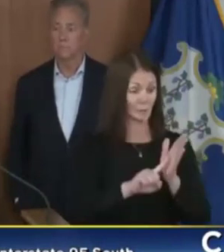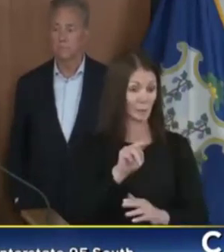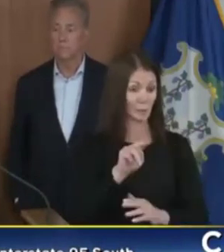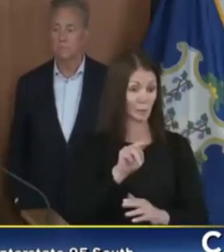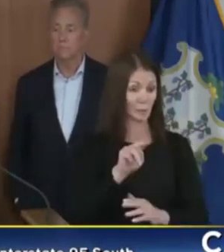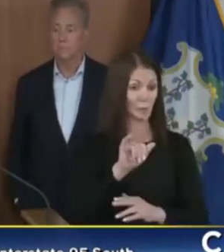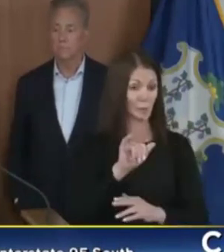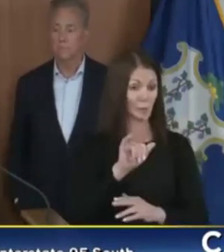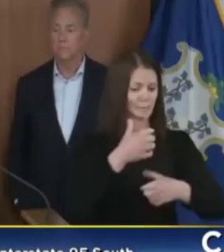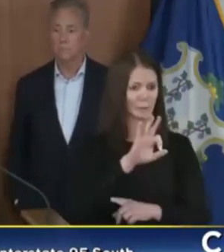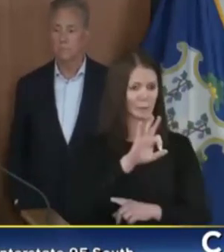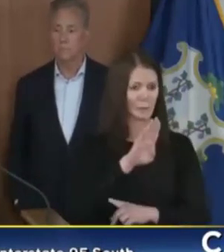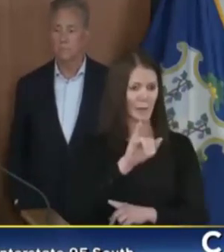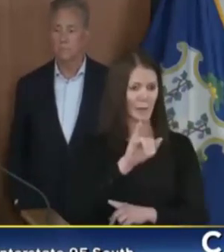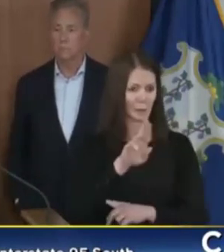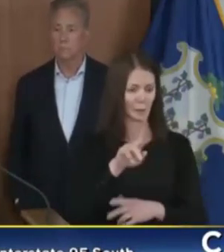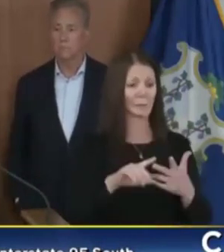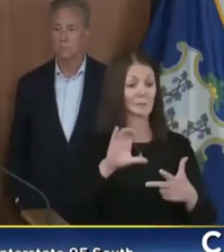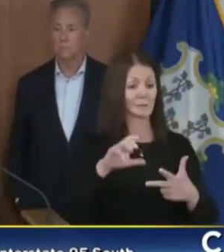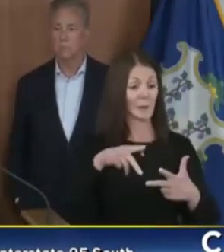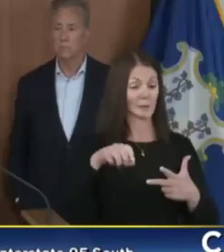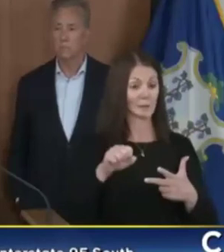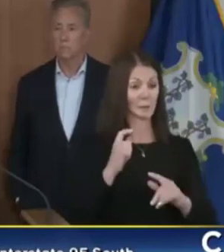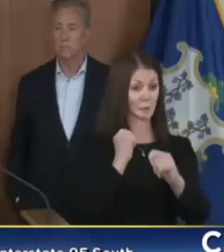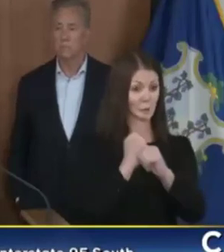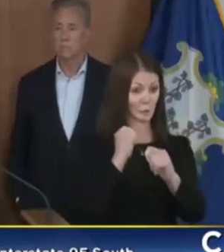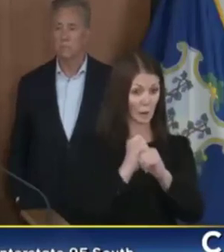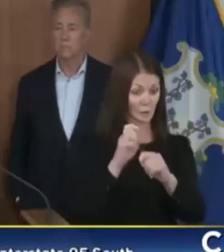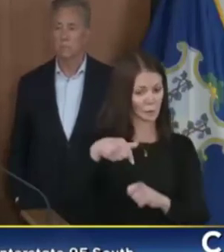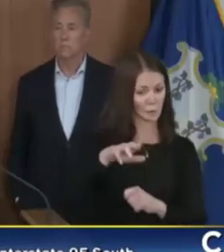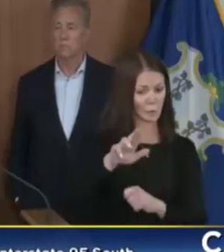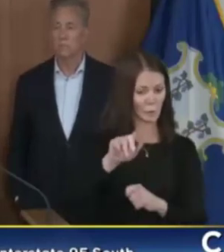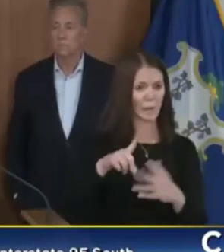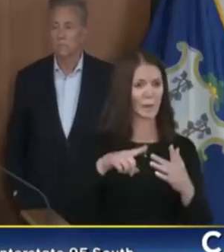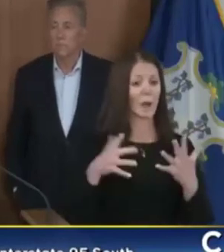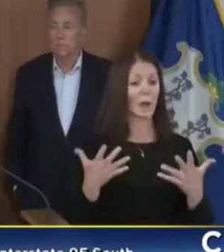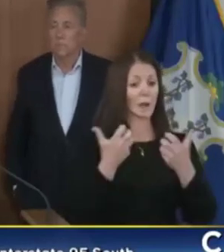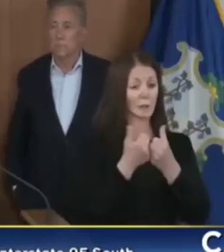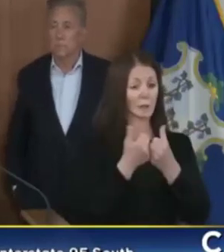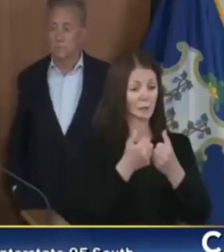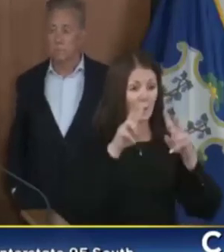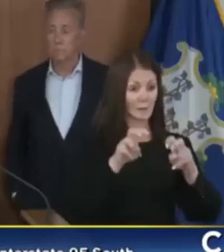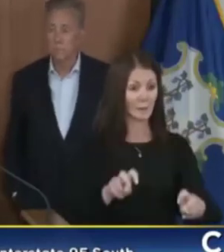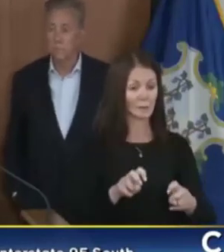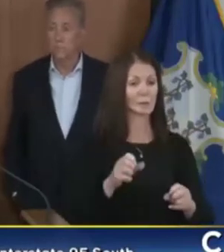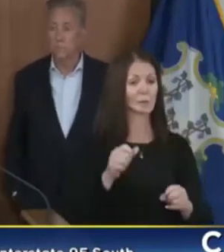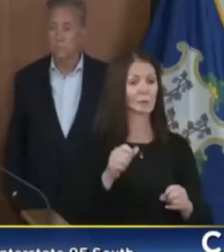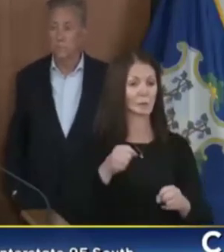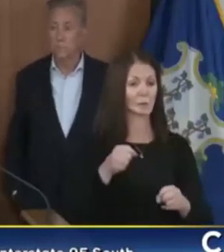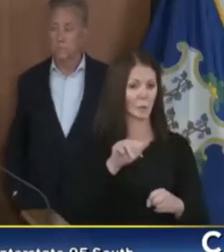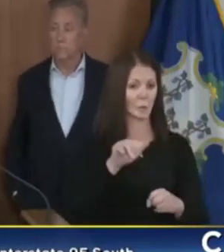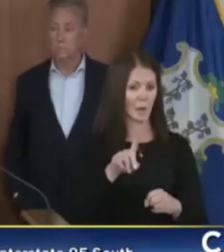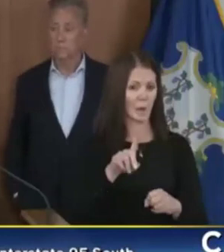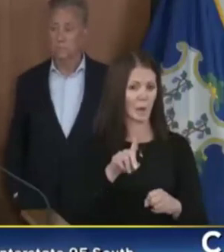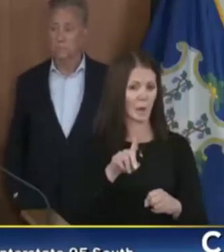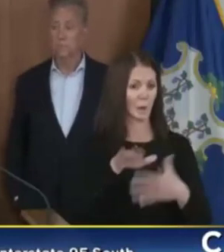the CSP Truck Squad, as well as the CSP Collision Analysis Reconstruction Squad, also known as CARS. They all responded to the